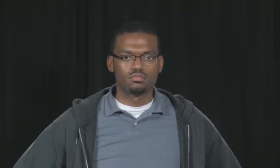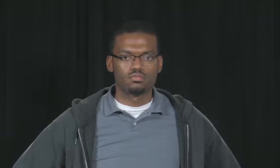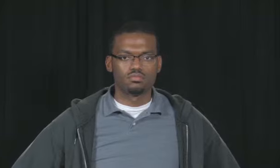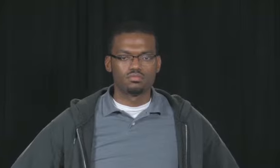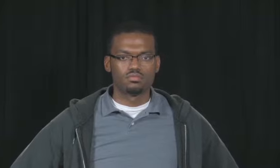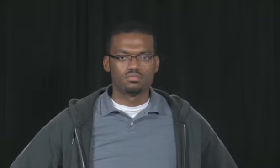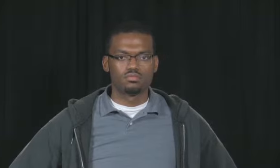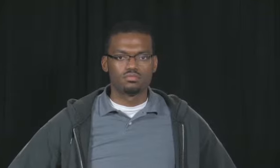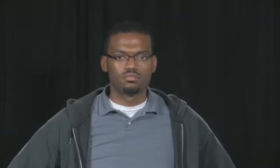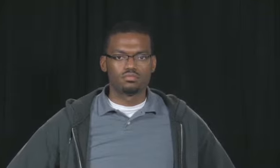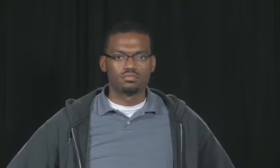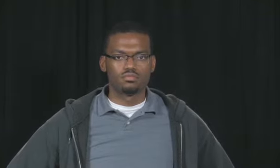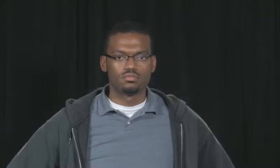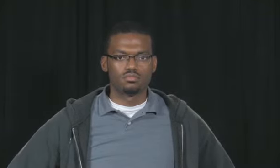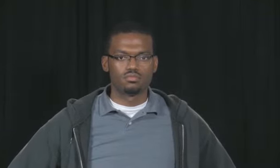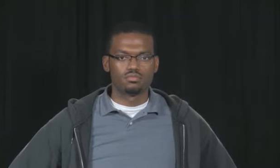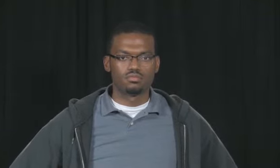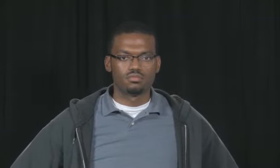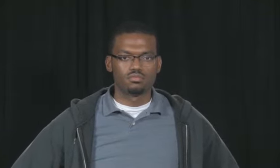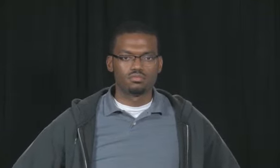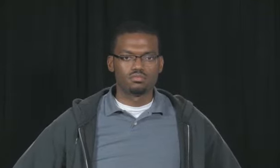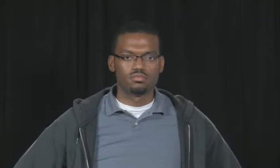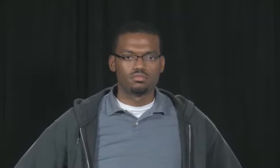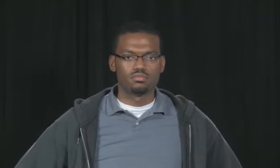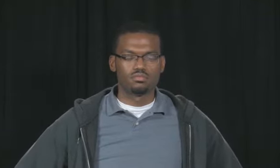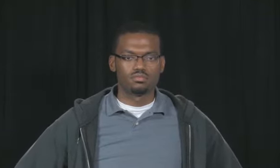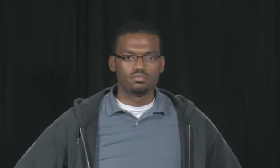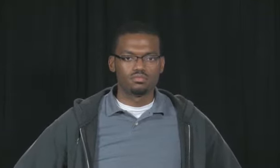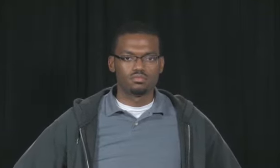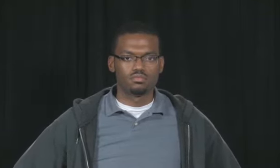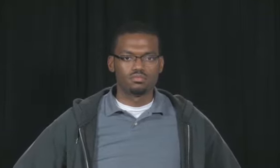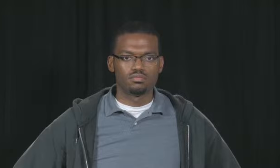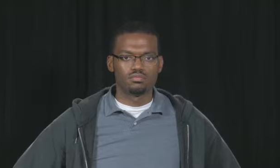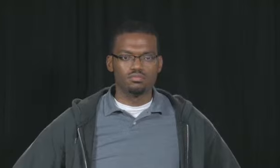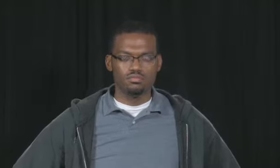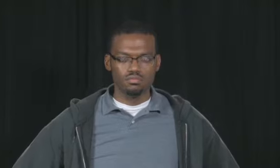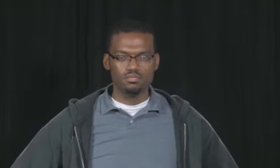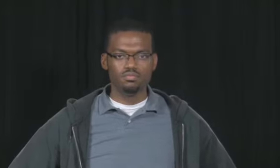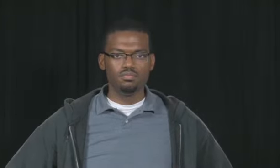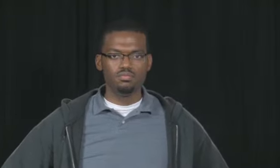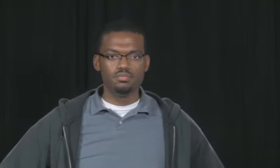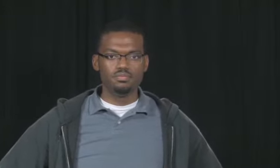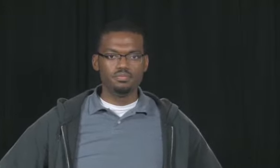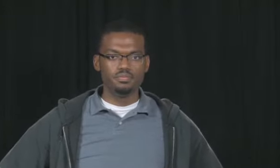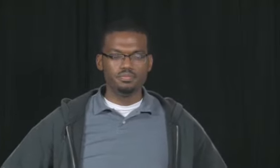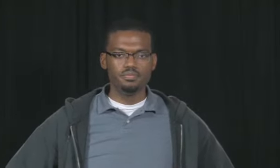Besides the fact that you have this wonderful little sonnet here, that is a one of the